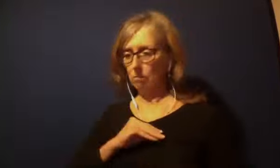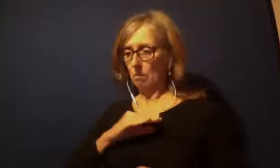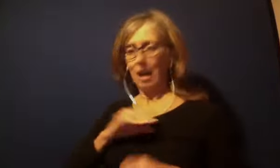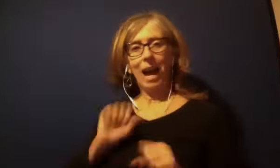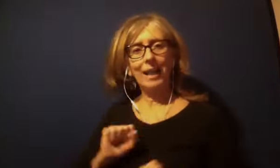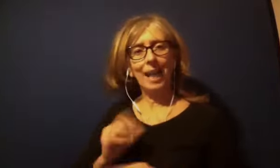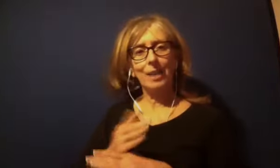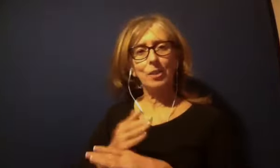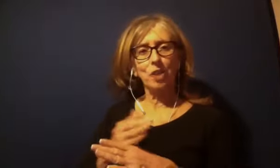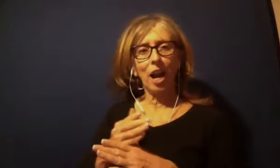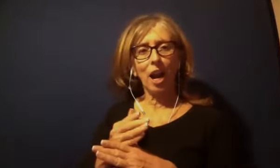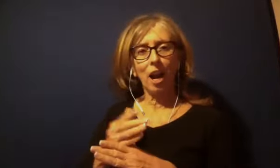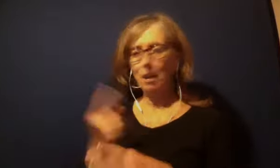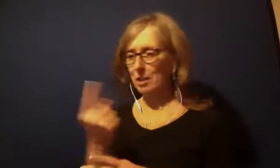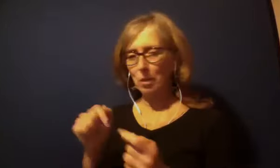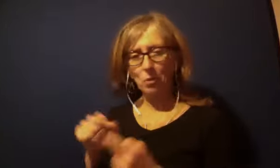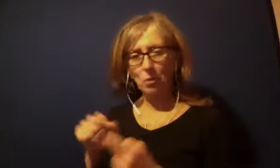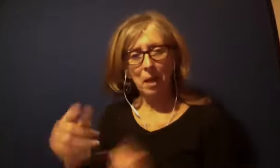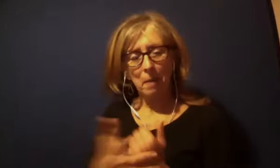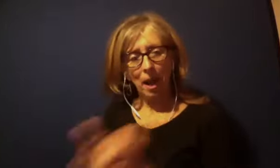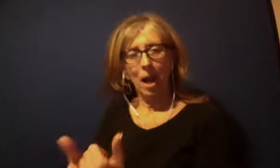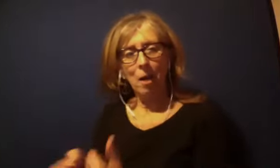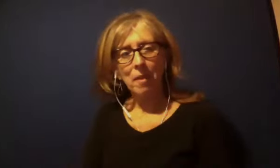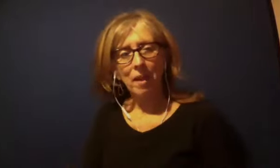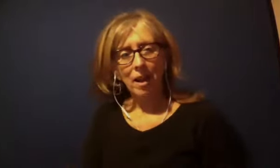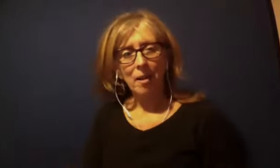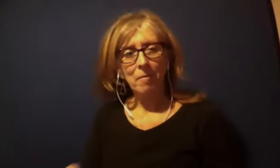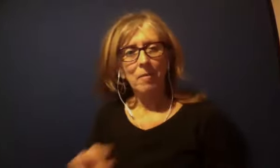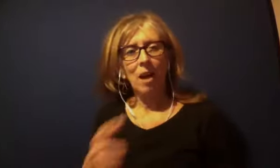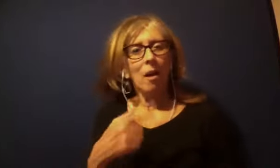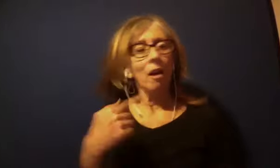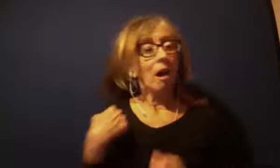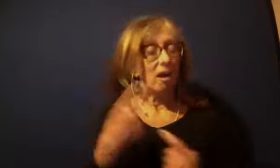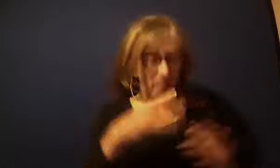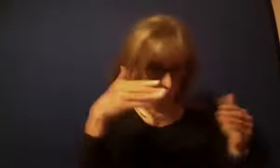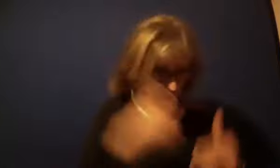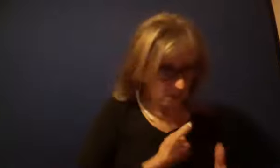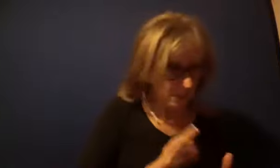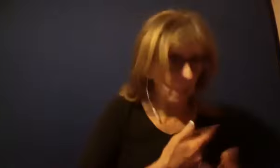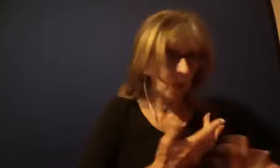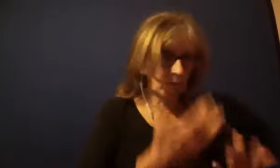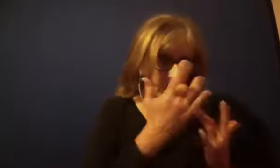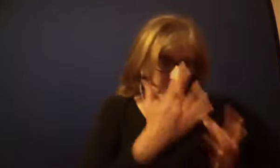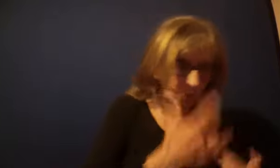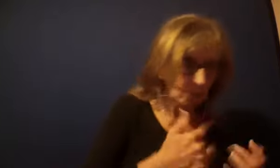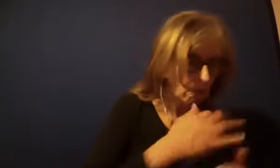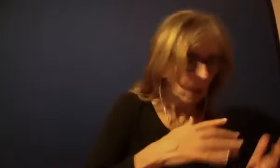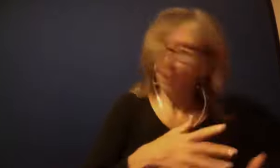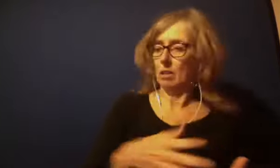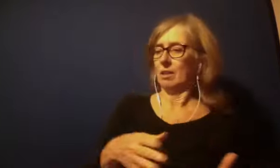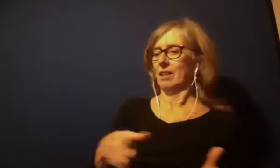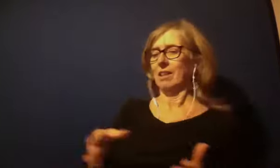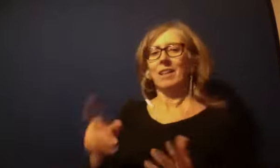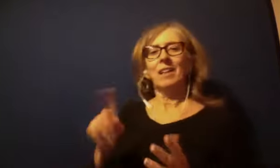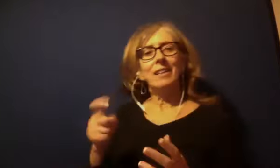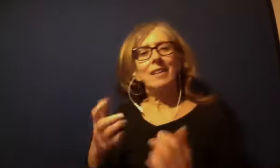thing to be able to speak to another member when they reached out and be trusted. Incredible. So that came early doors, and then we came